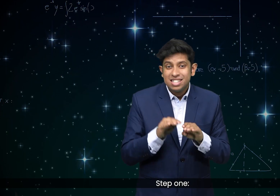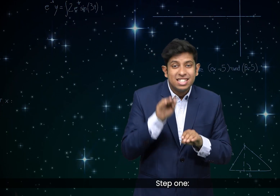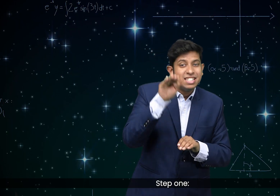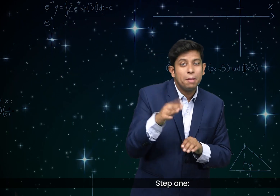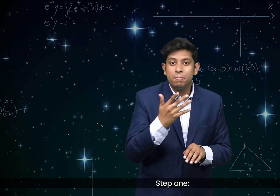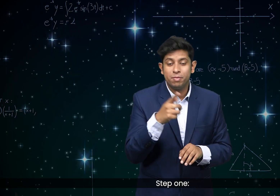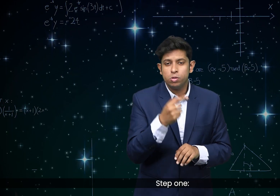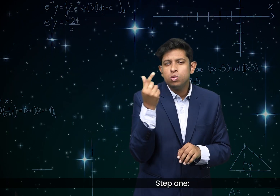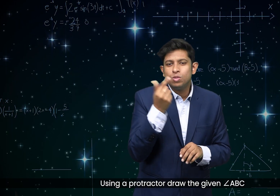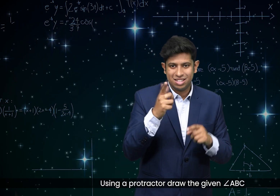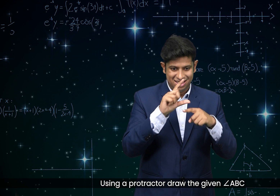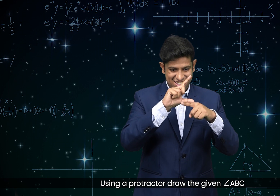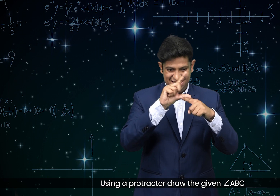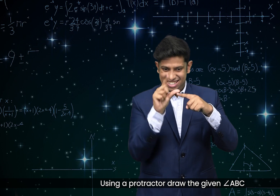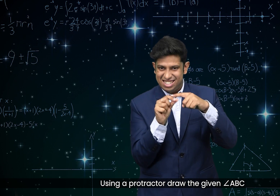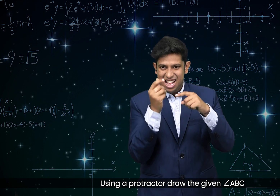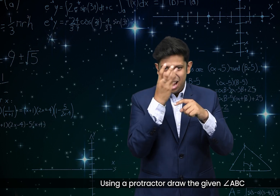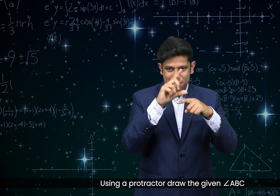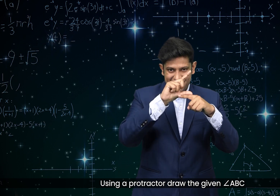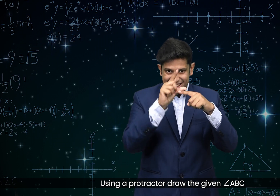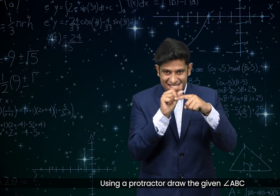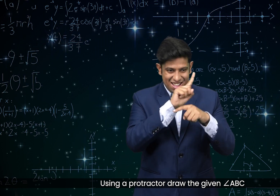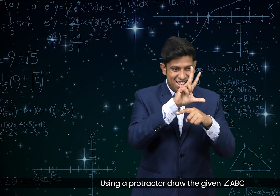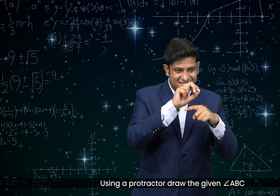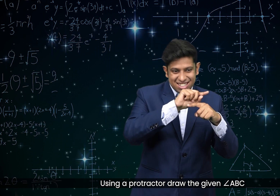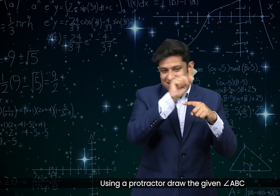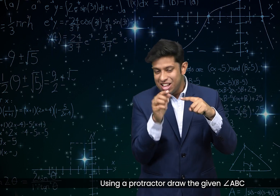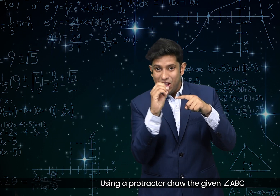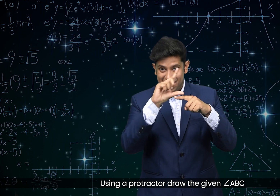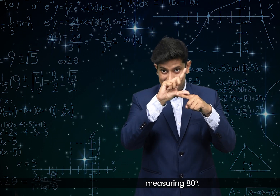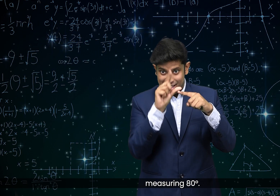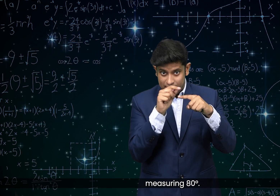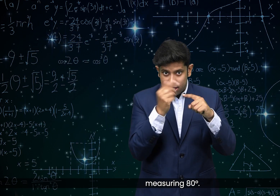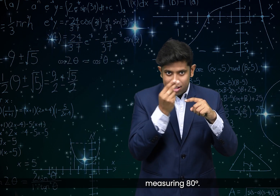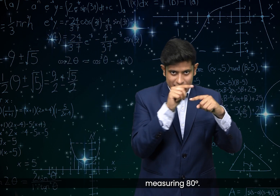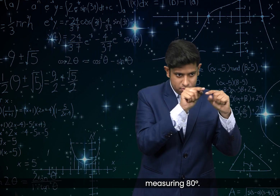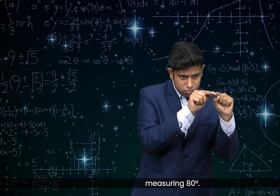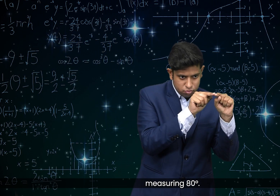Step 1. Using a protractor, draw the given angle ABC measuring 80 degrees.